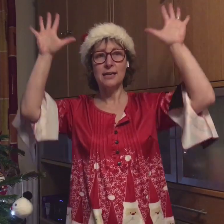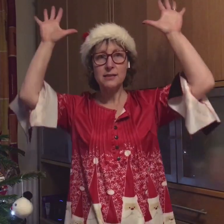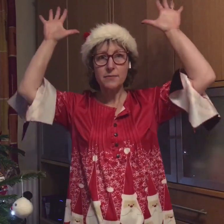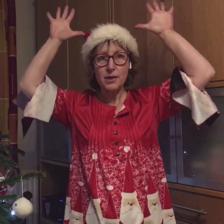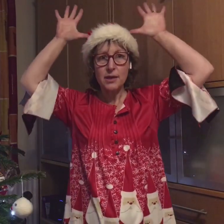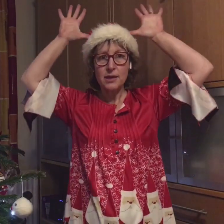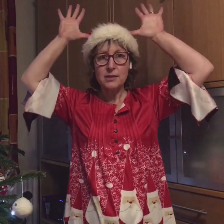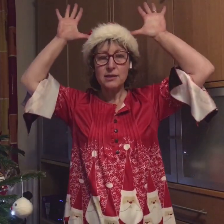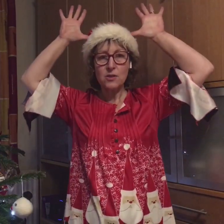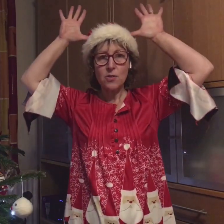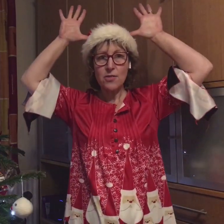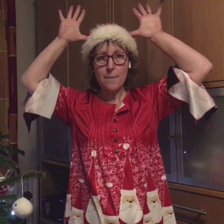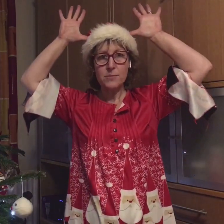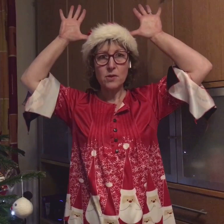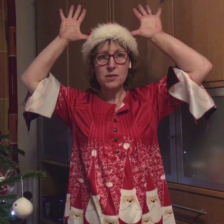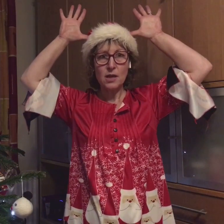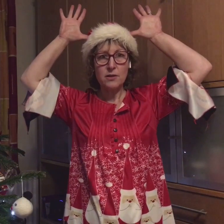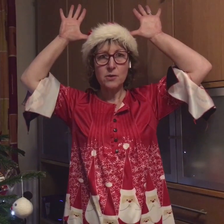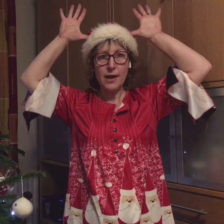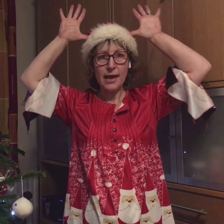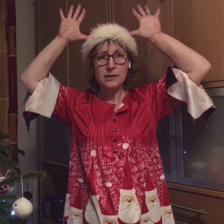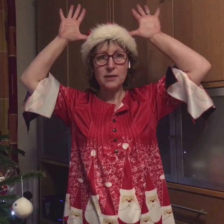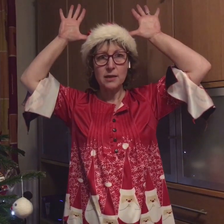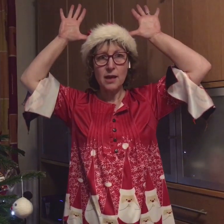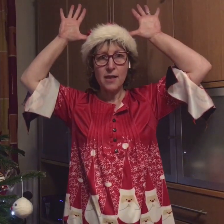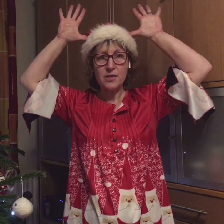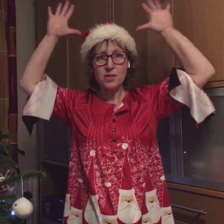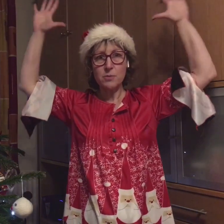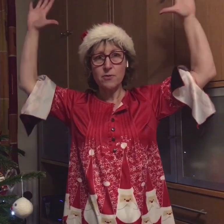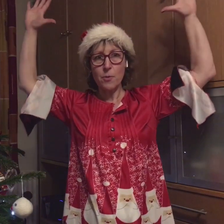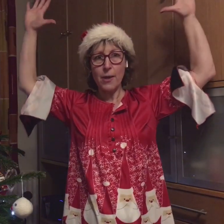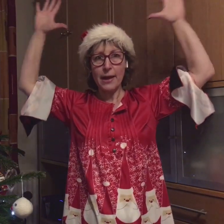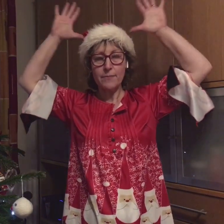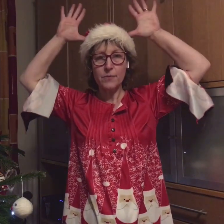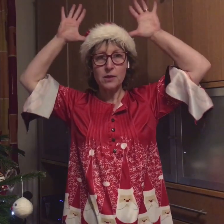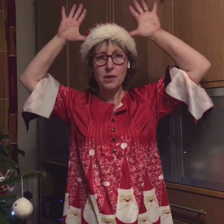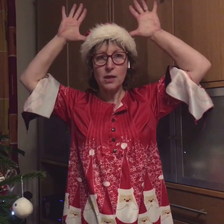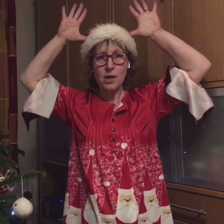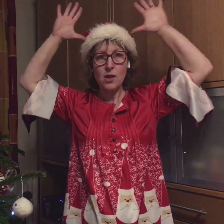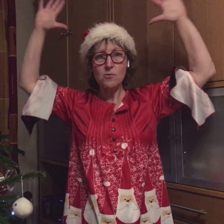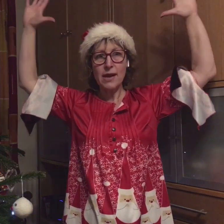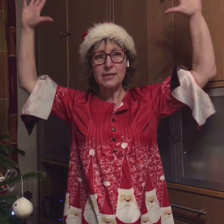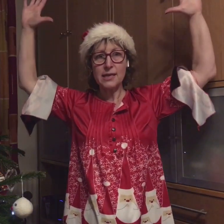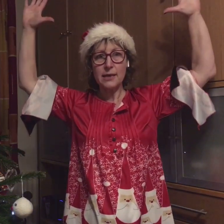antlers. Stick your thumbs on the side of your head and then just move them away. Reindeer.